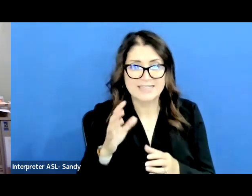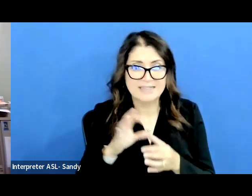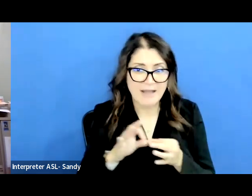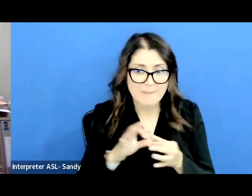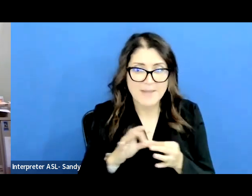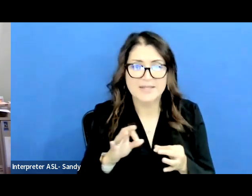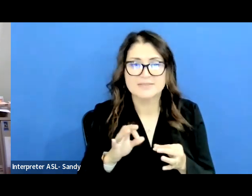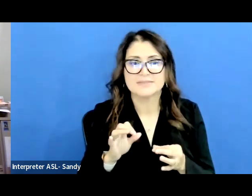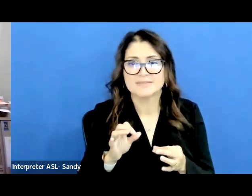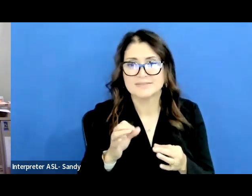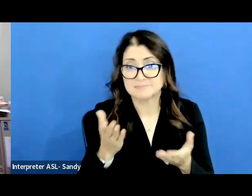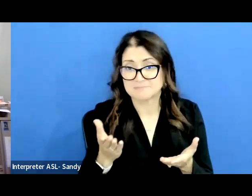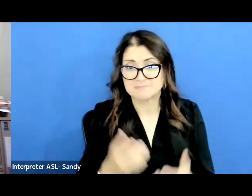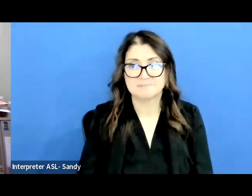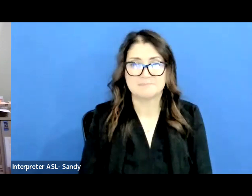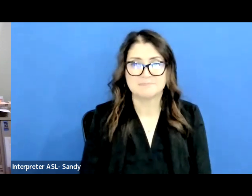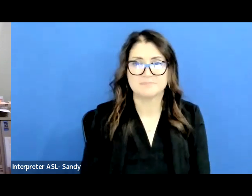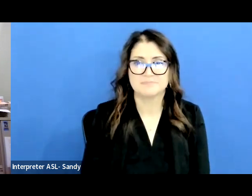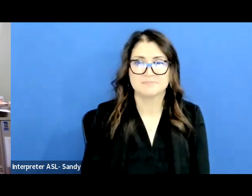people have.